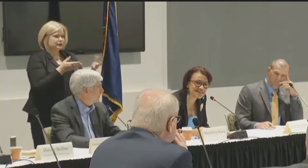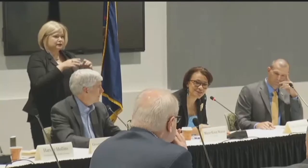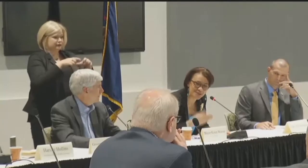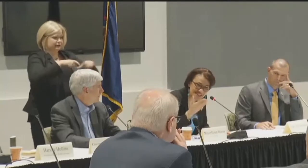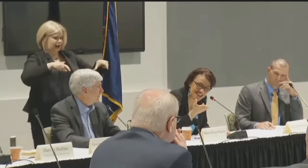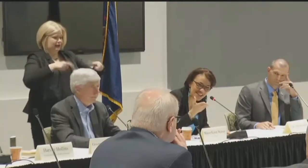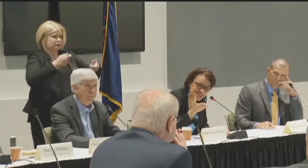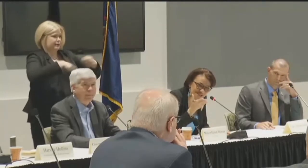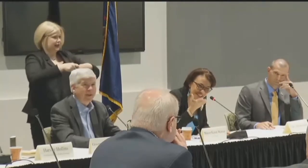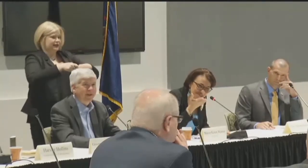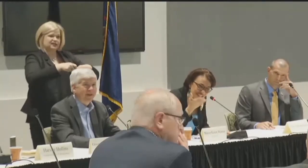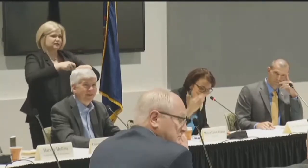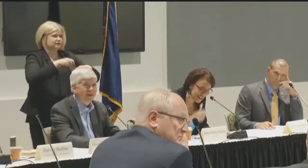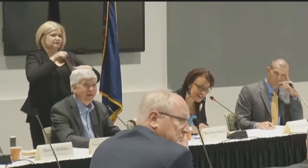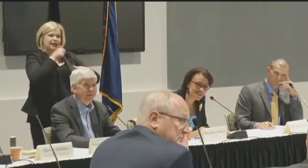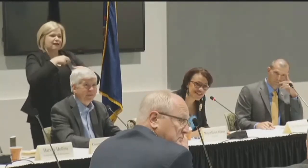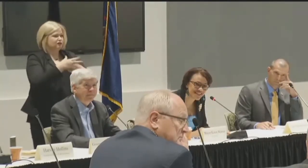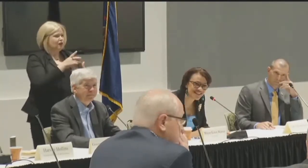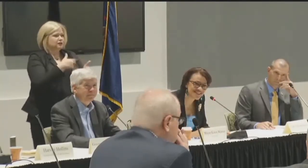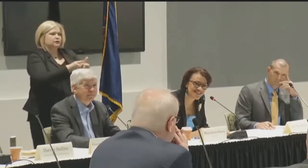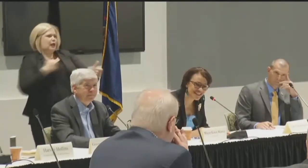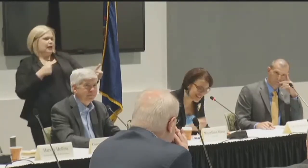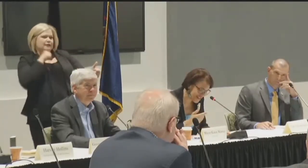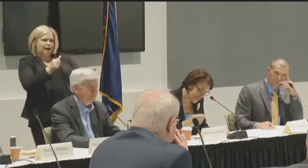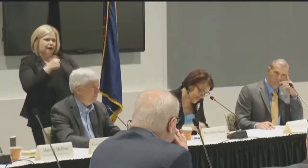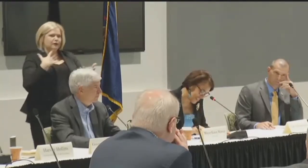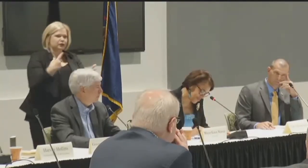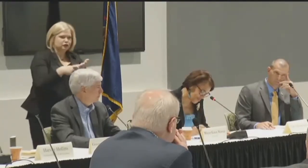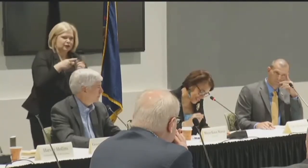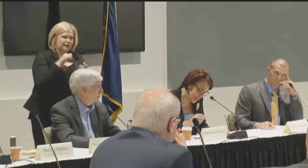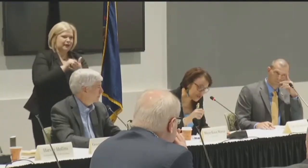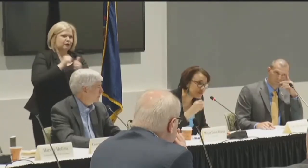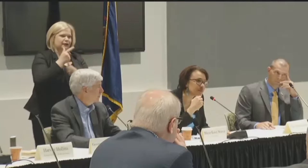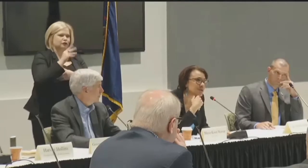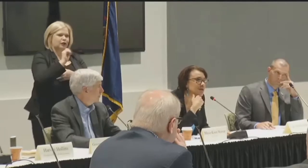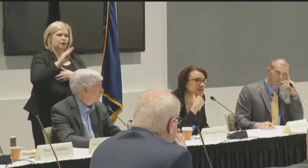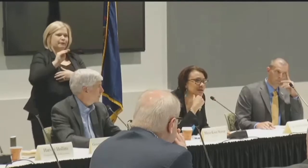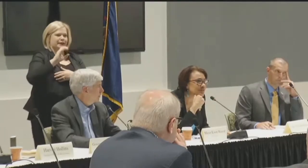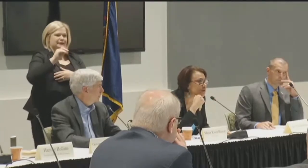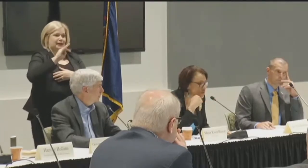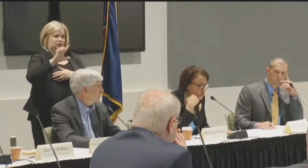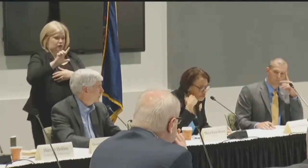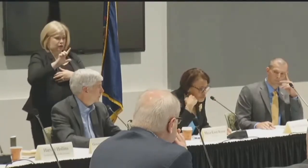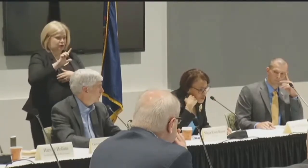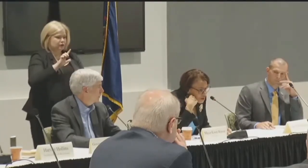has not slowed us down as of yet, and we had that conversation yesterday with General McDaniel.